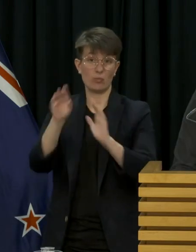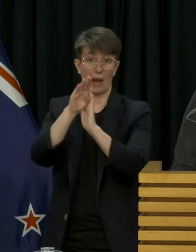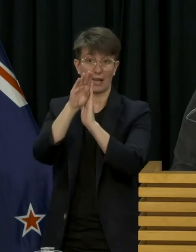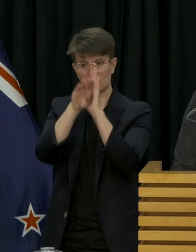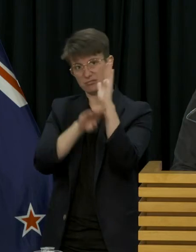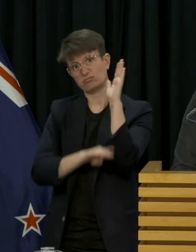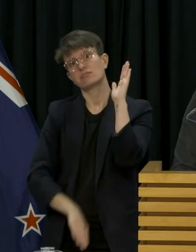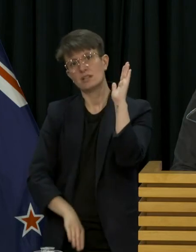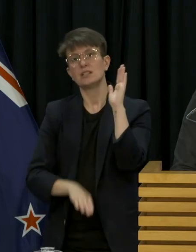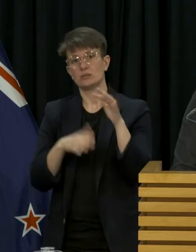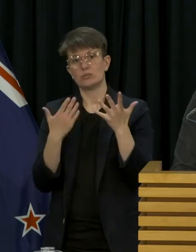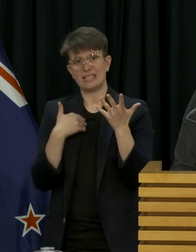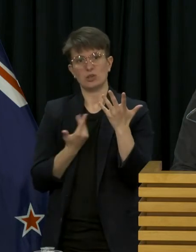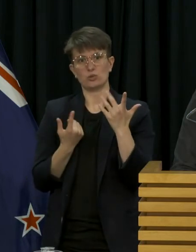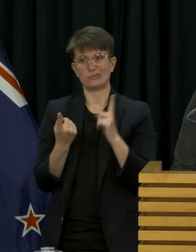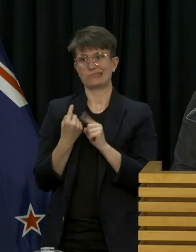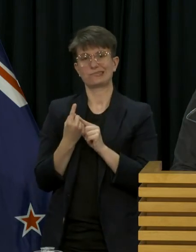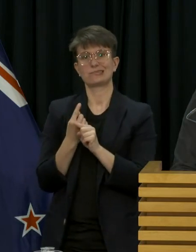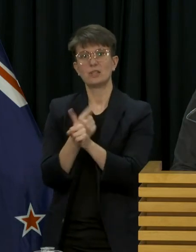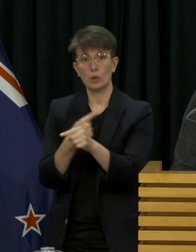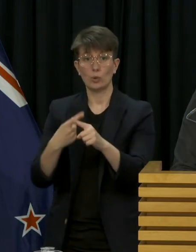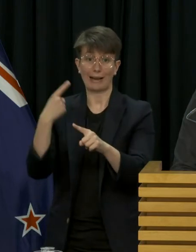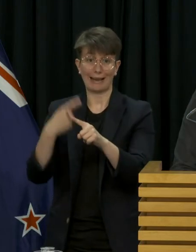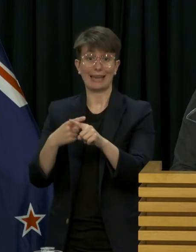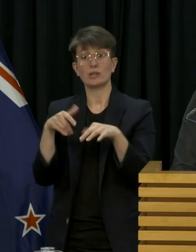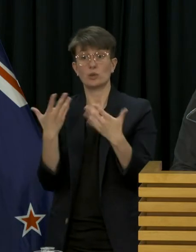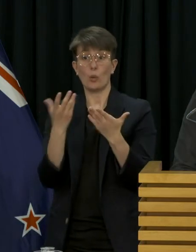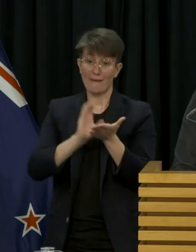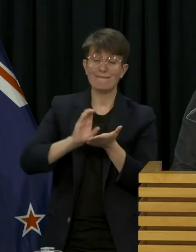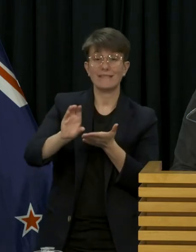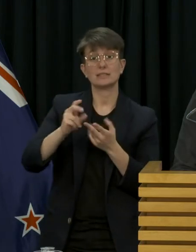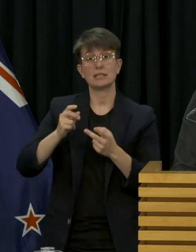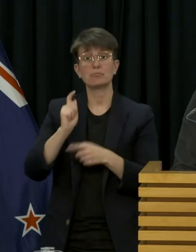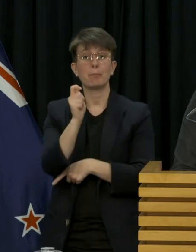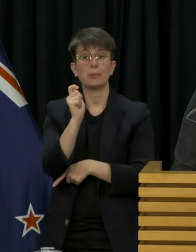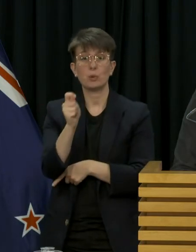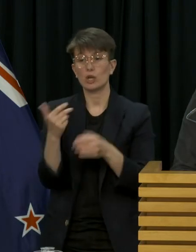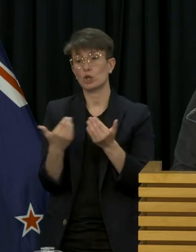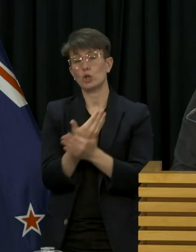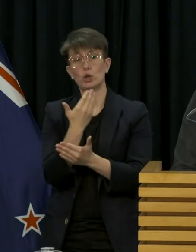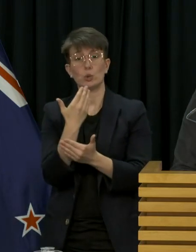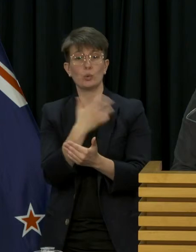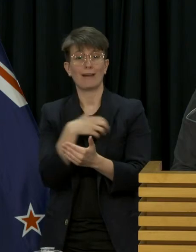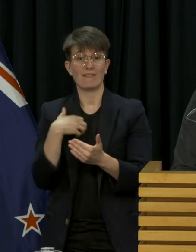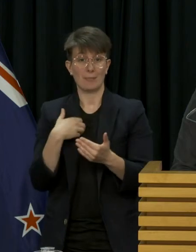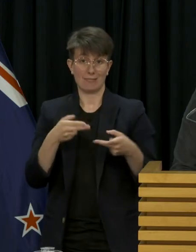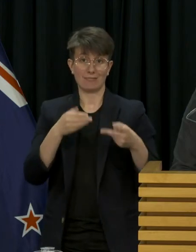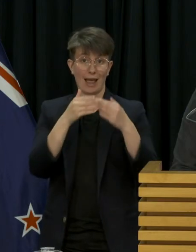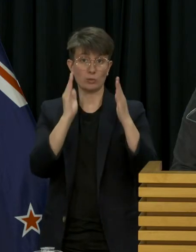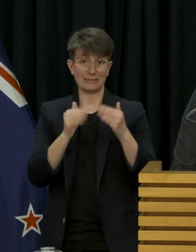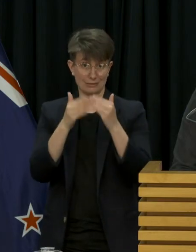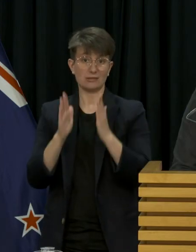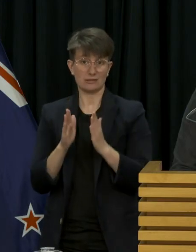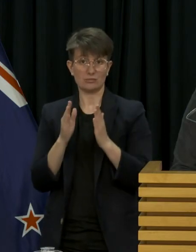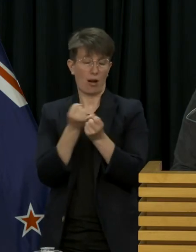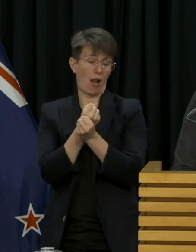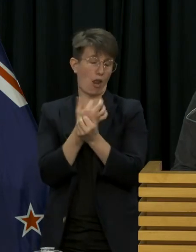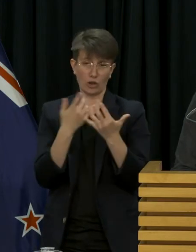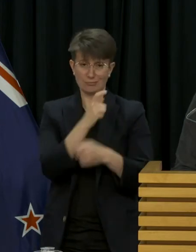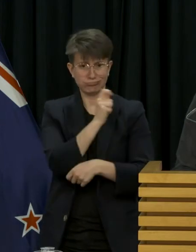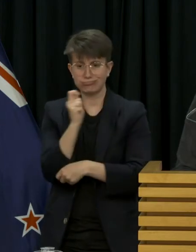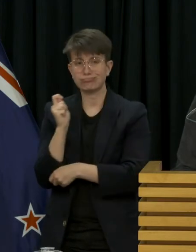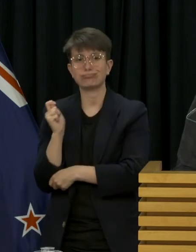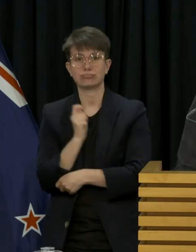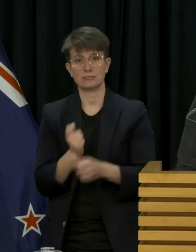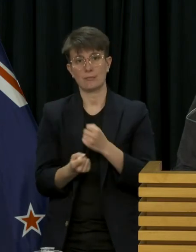seen a considerable investment in increasing public housing, and that's on top of an already ambitious build program. The second area is after